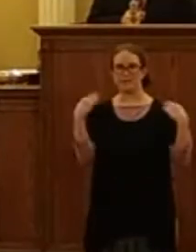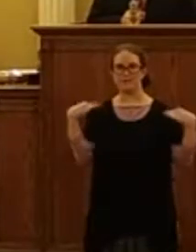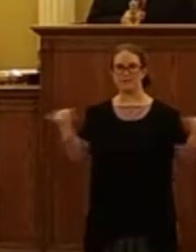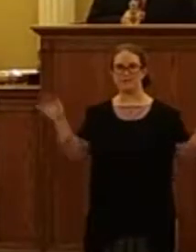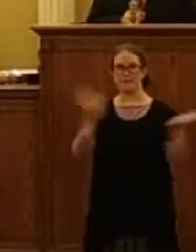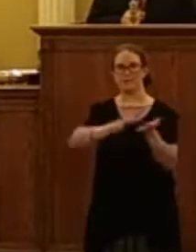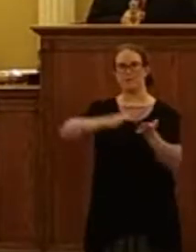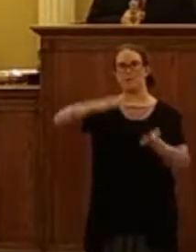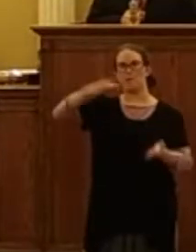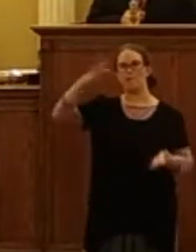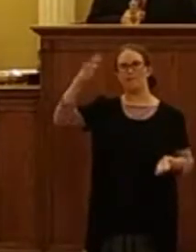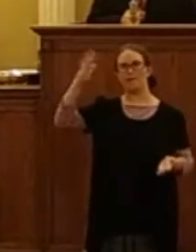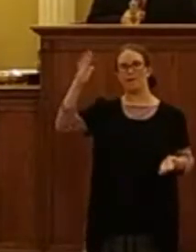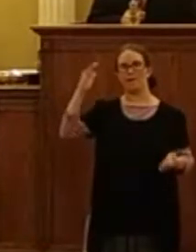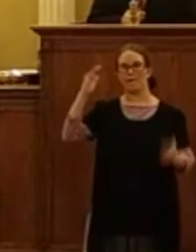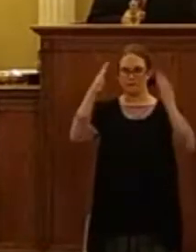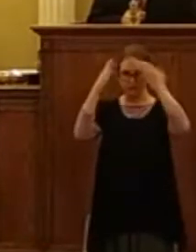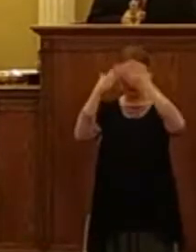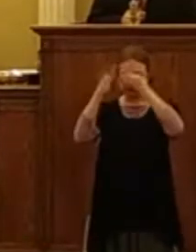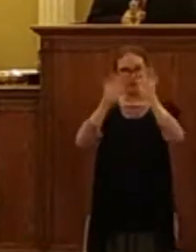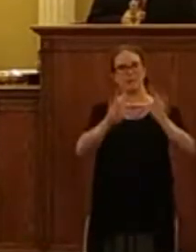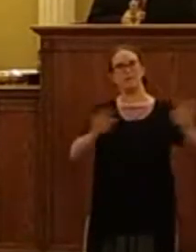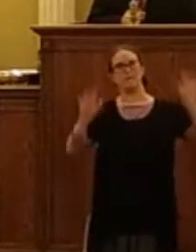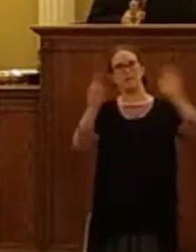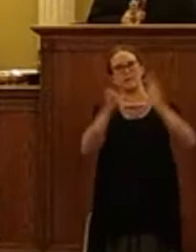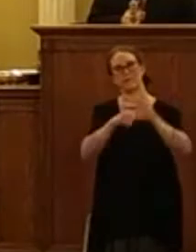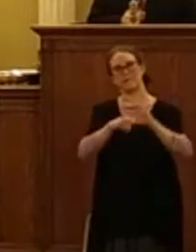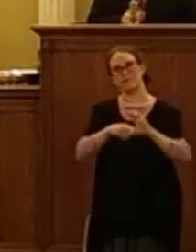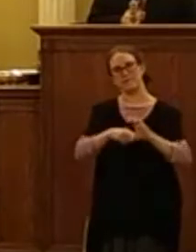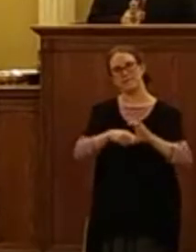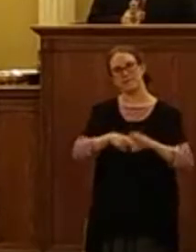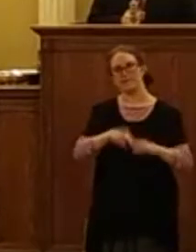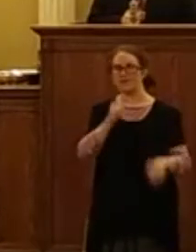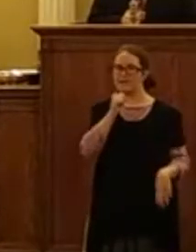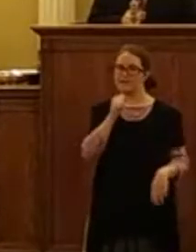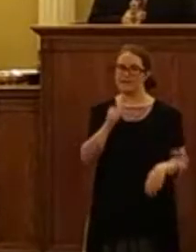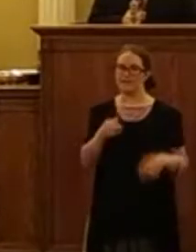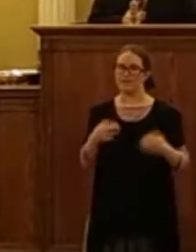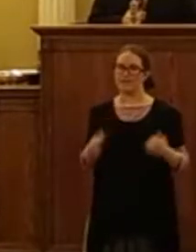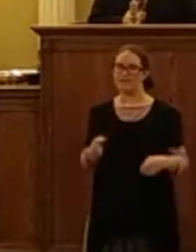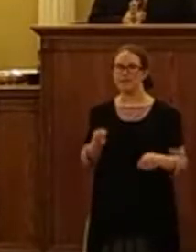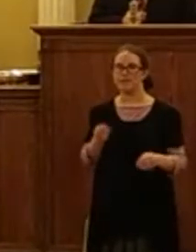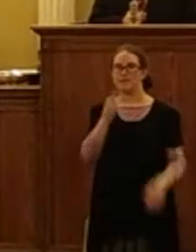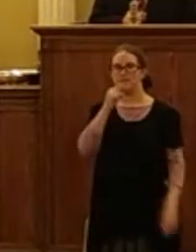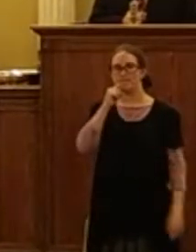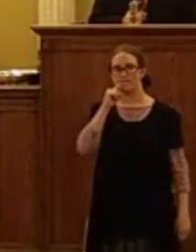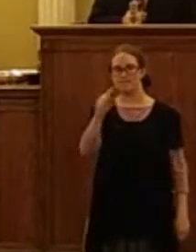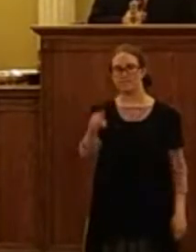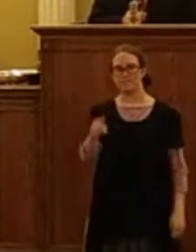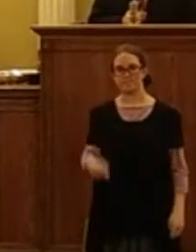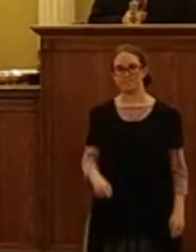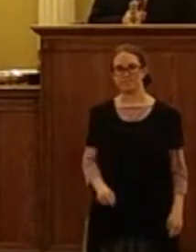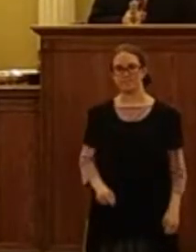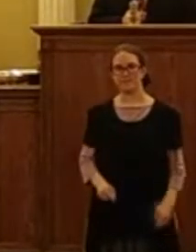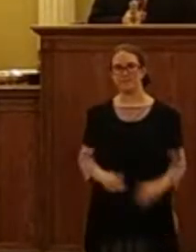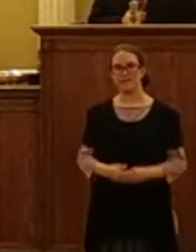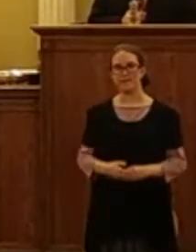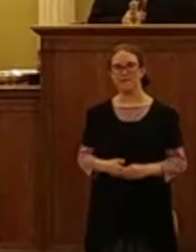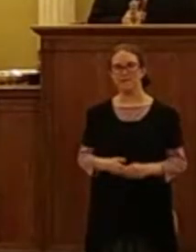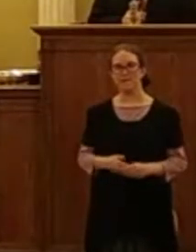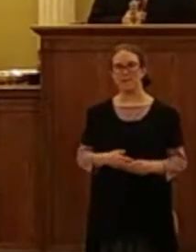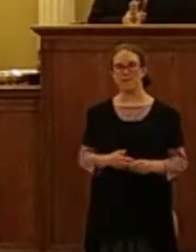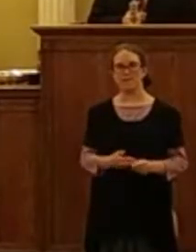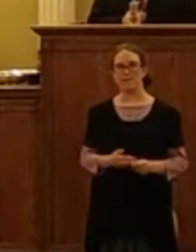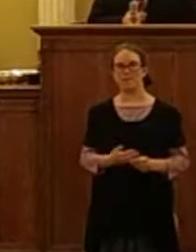of glory, shadowing the mercy seat, of which we cannot now speak particularly. Now when these